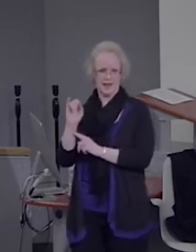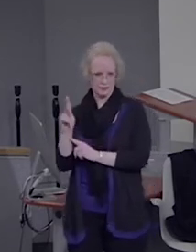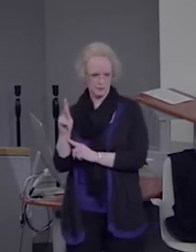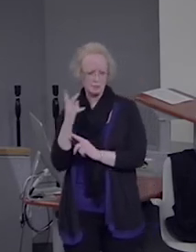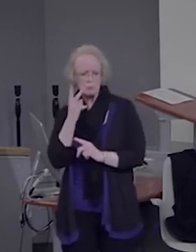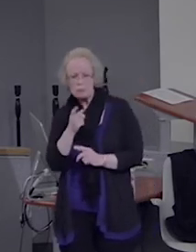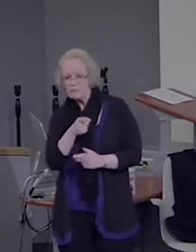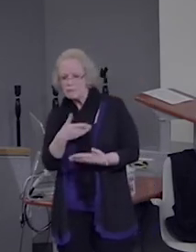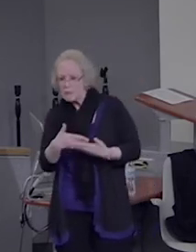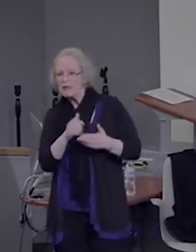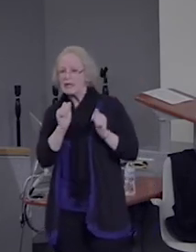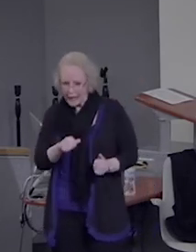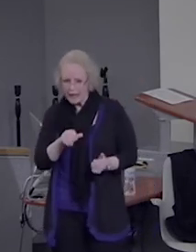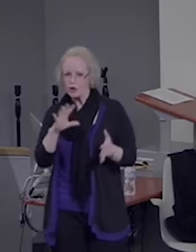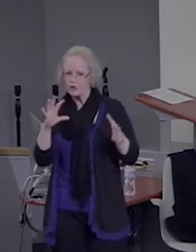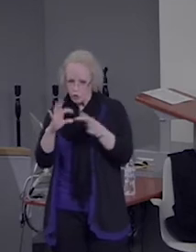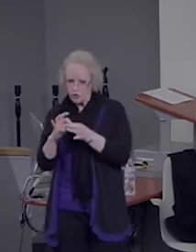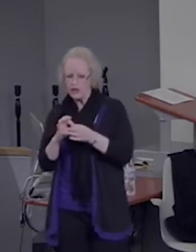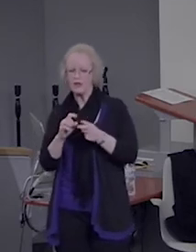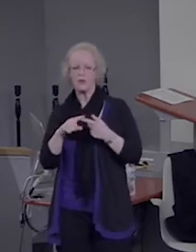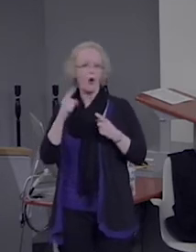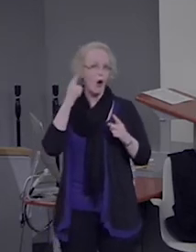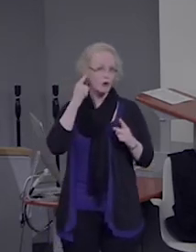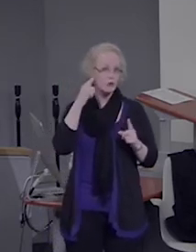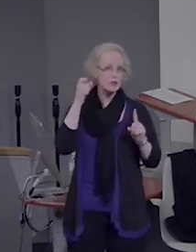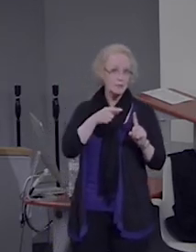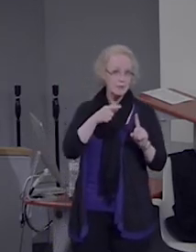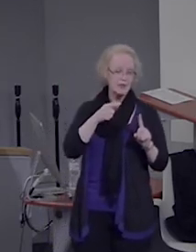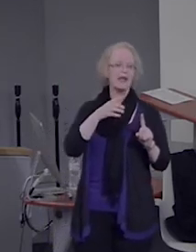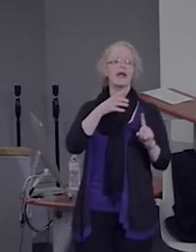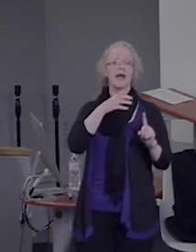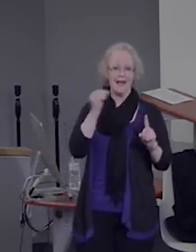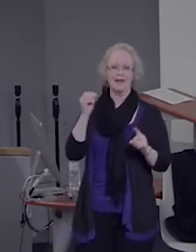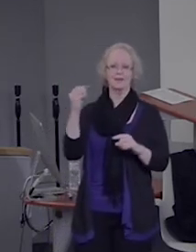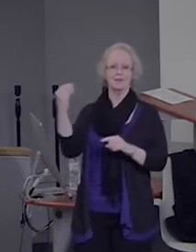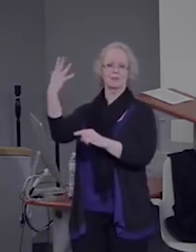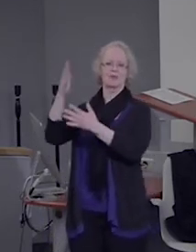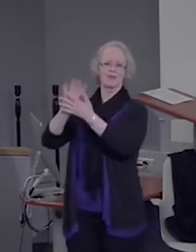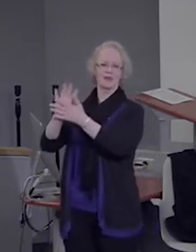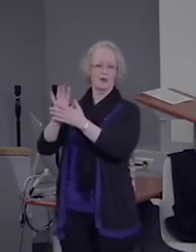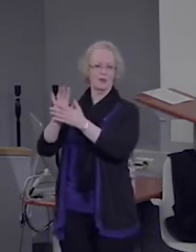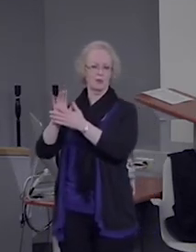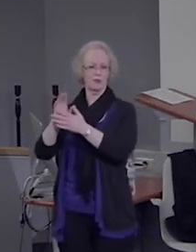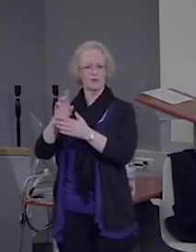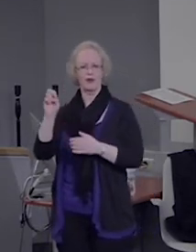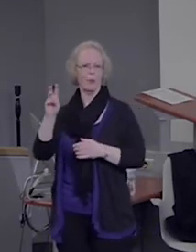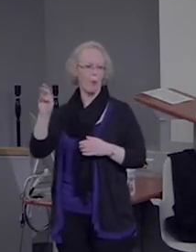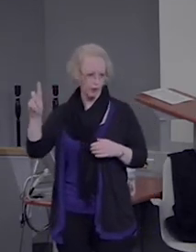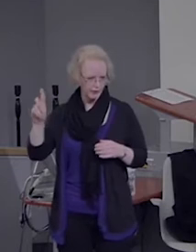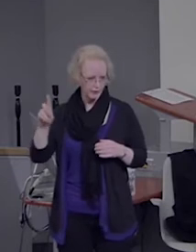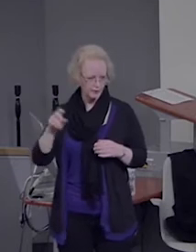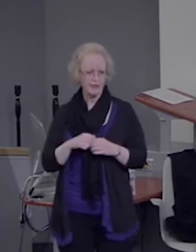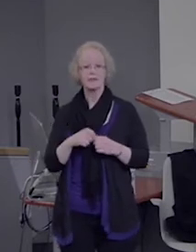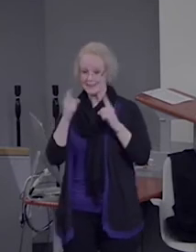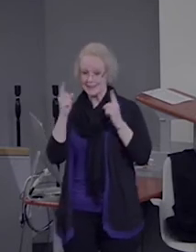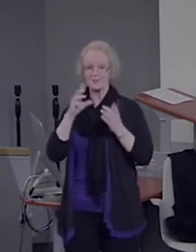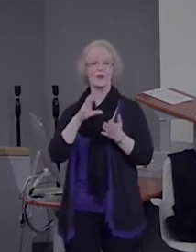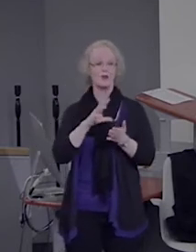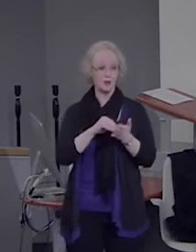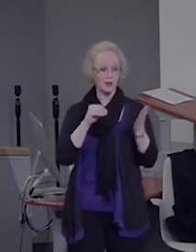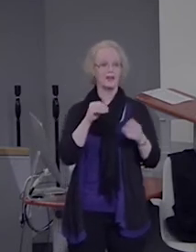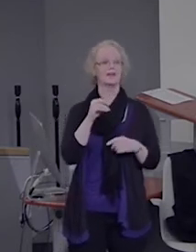ability to learn an association between auditory stimulus and the onset of a video reward and successful learning of the contingency was